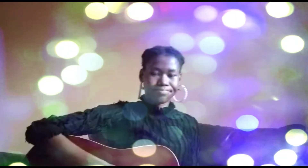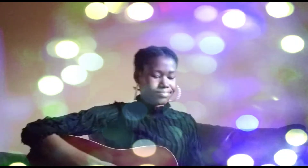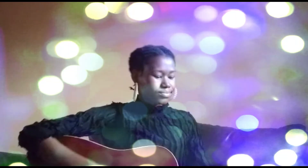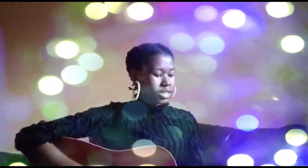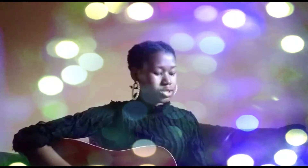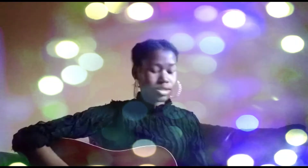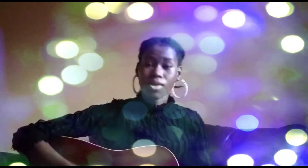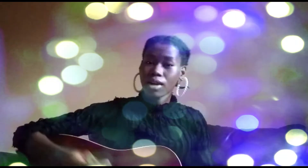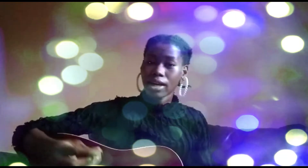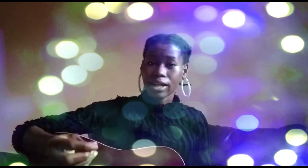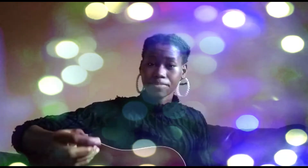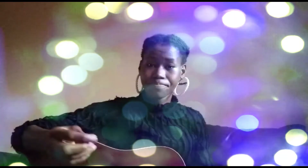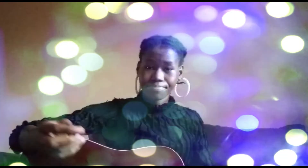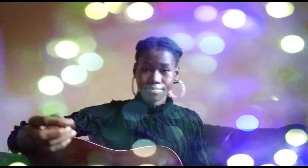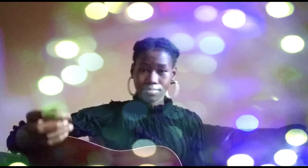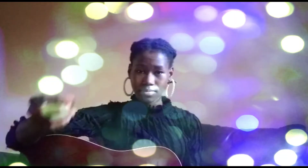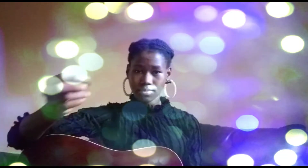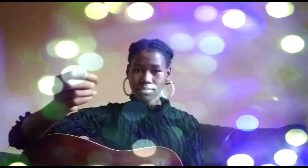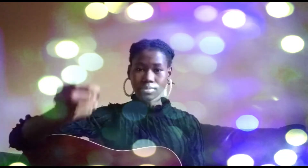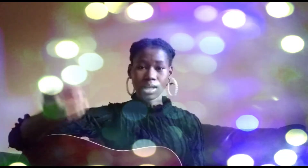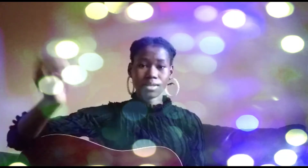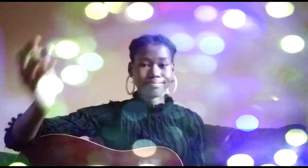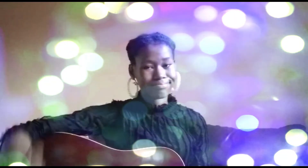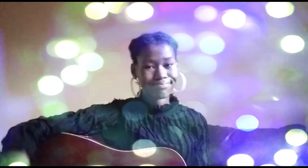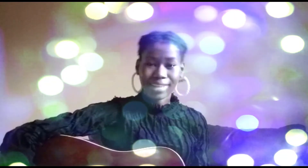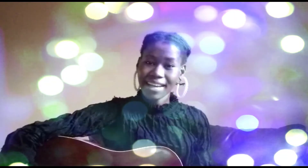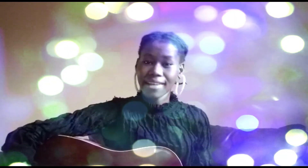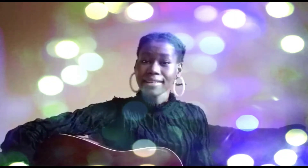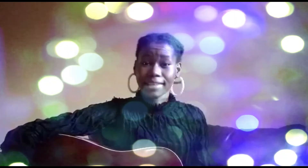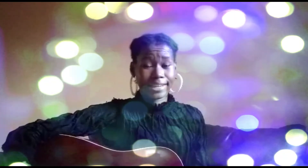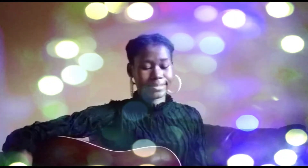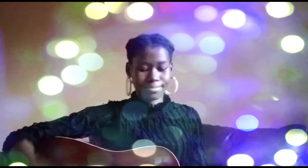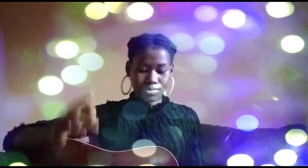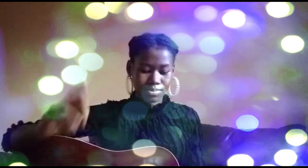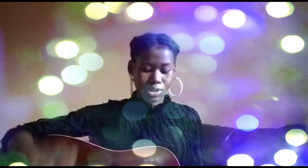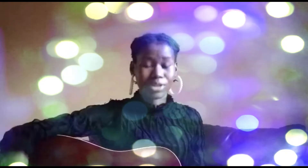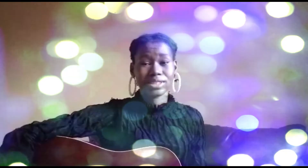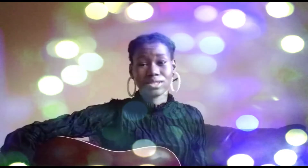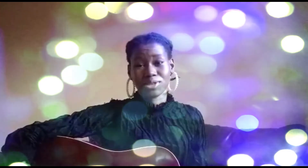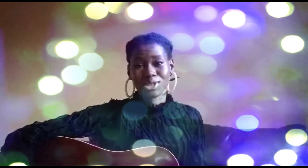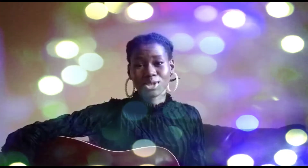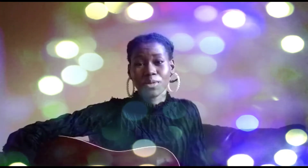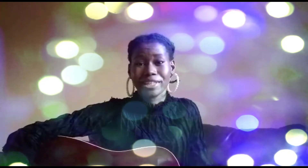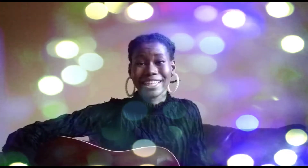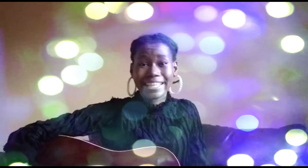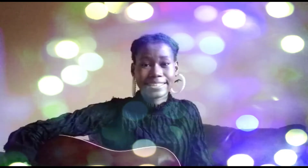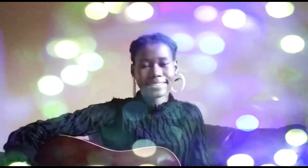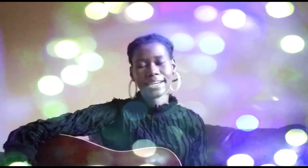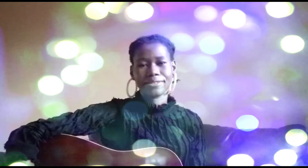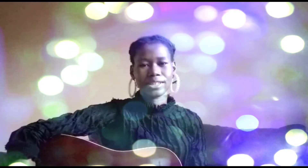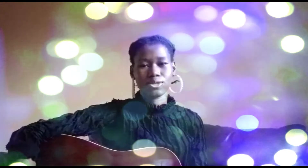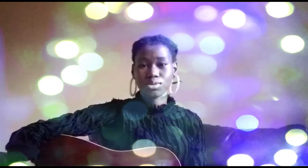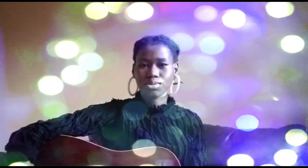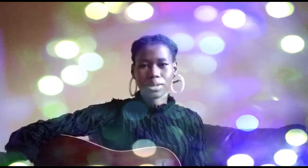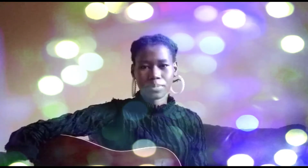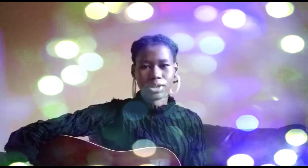So, yeah. Sorry, this video is coming